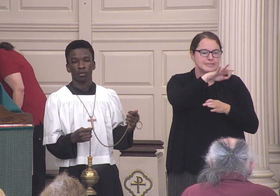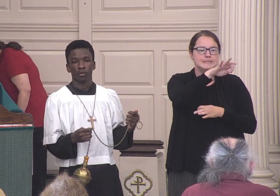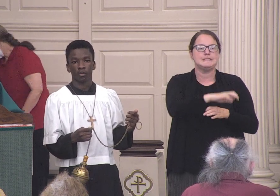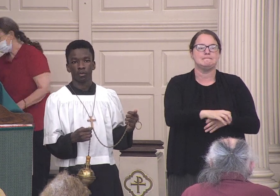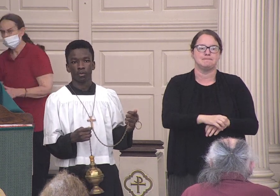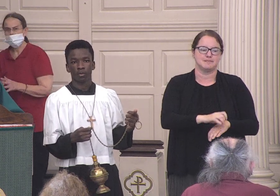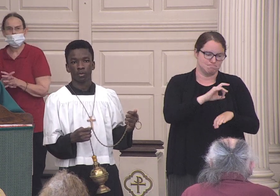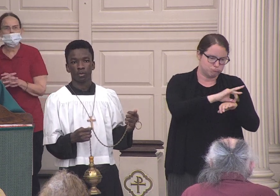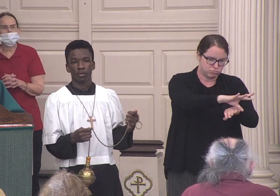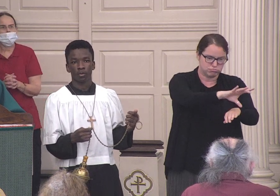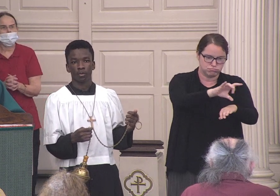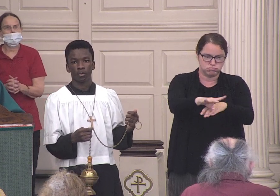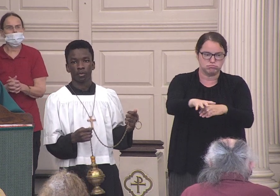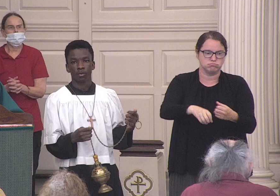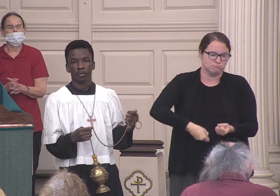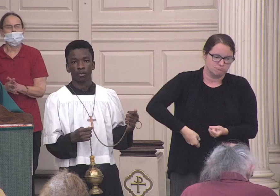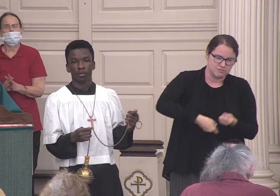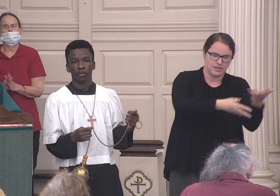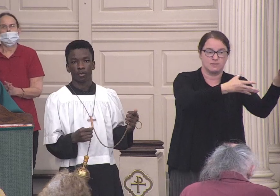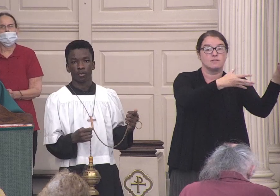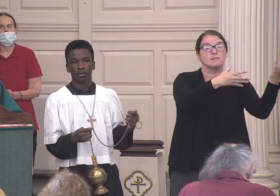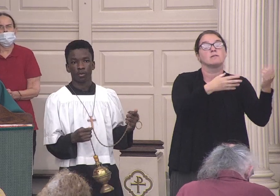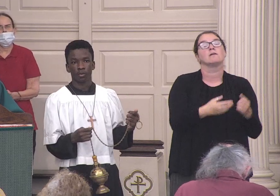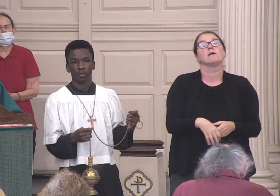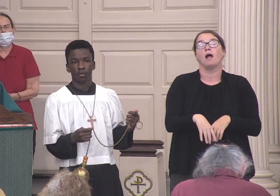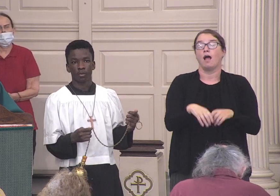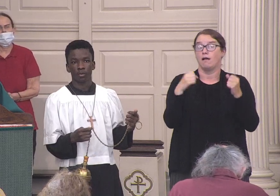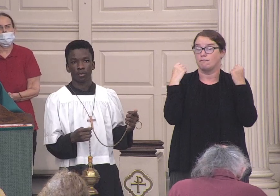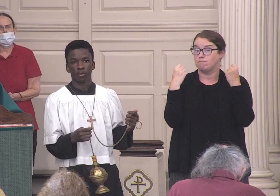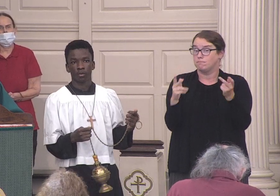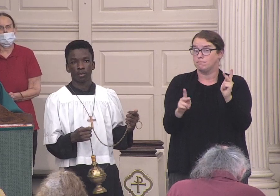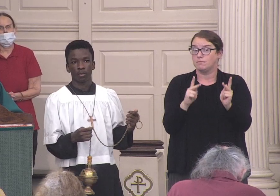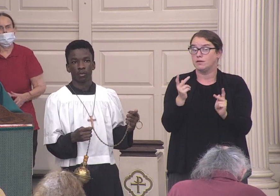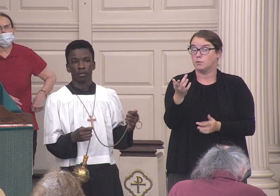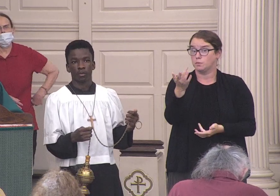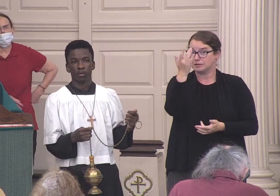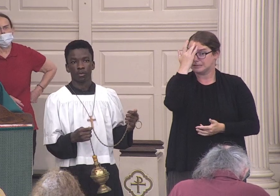oil many who were sick and cured them.